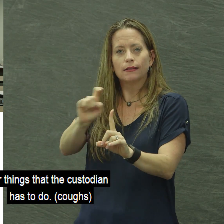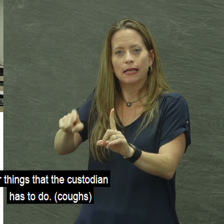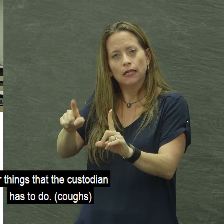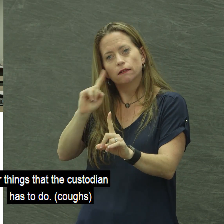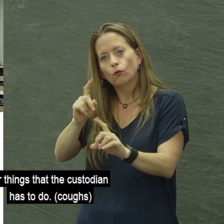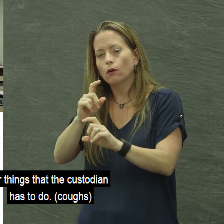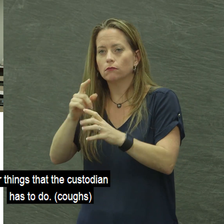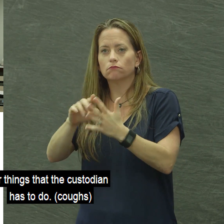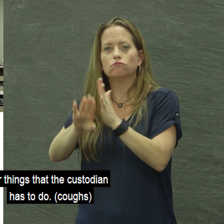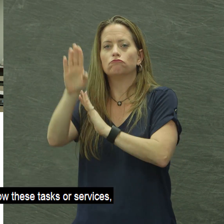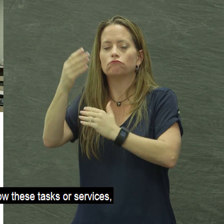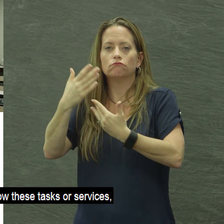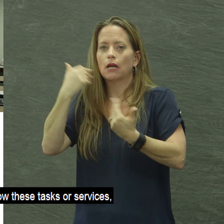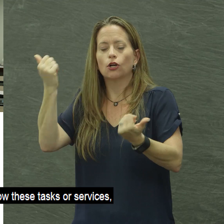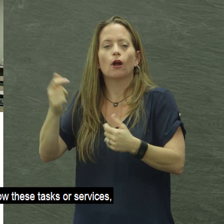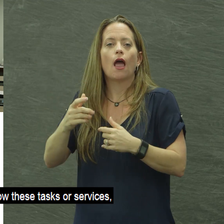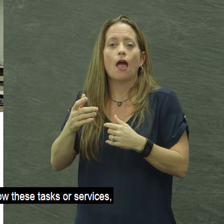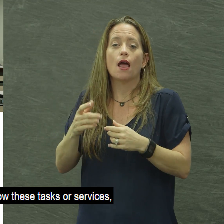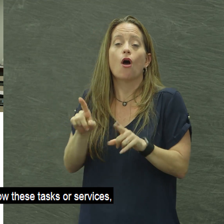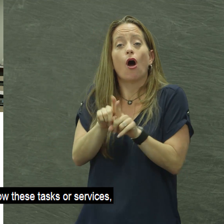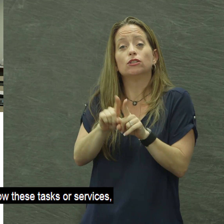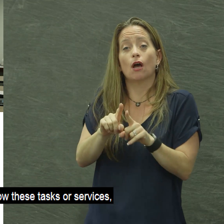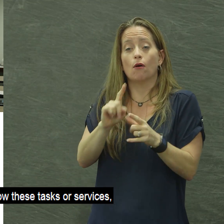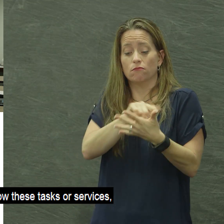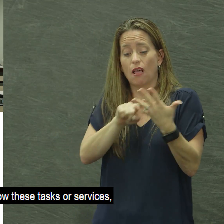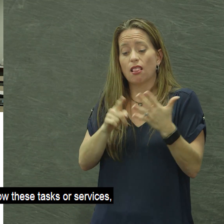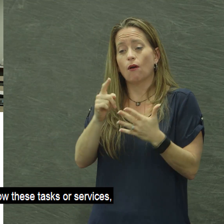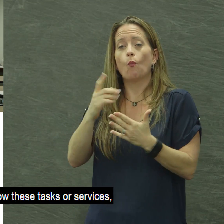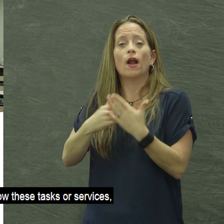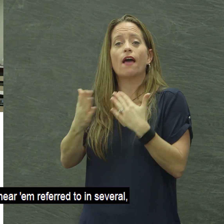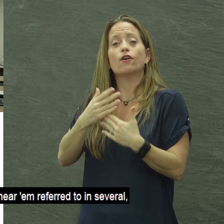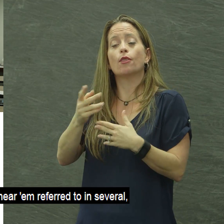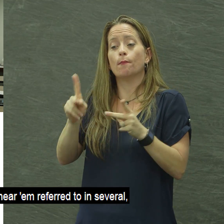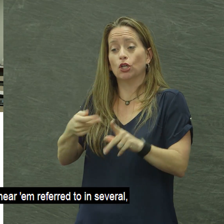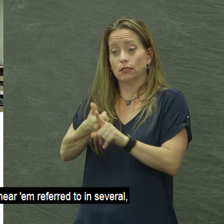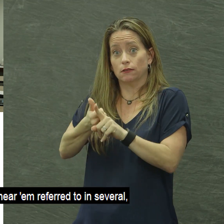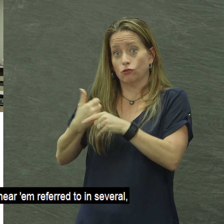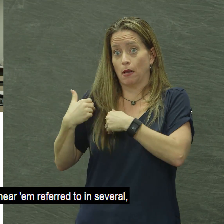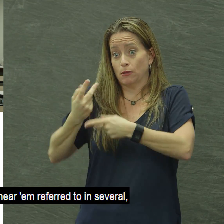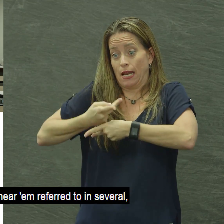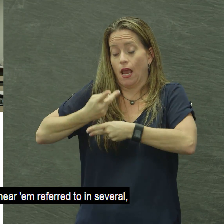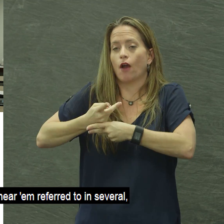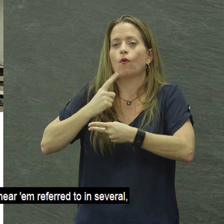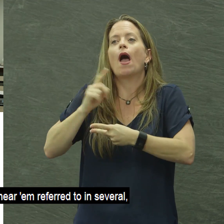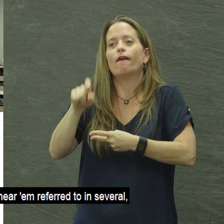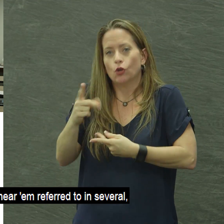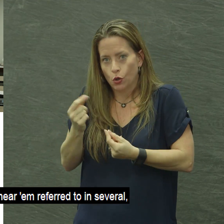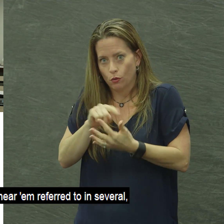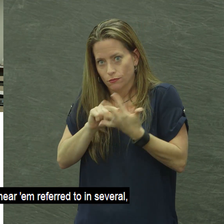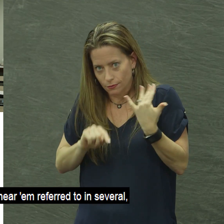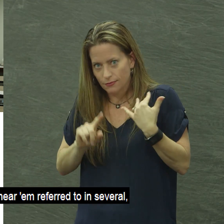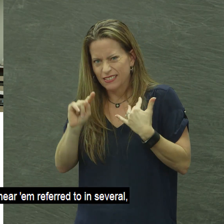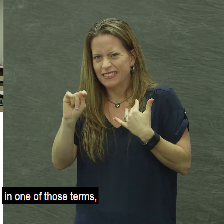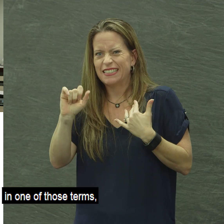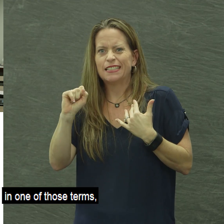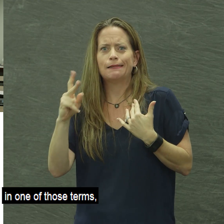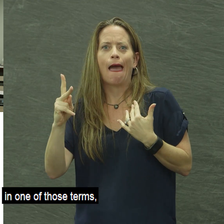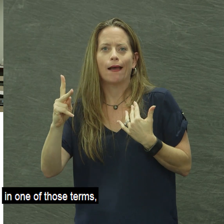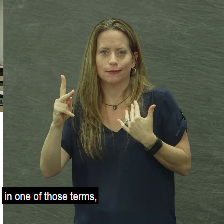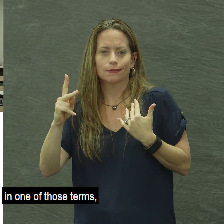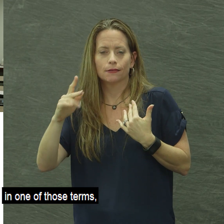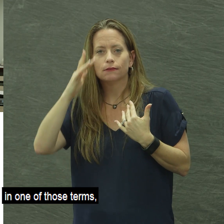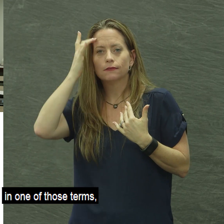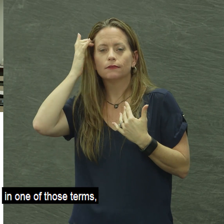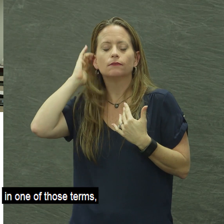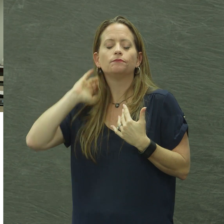do. Now these tasks or services, you'll hear them referred to in several, in one of